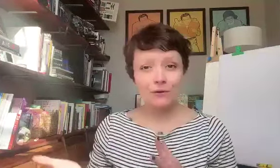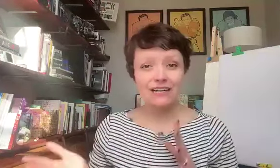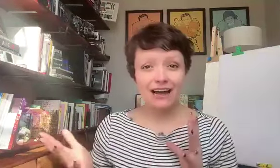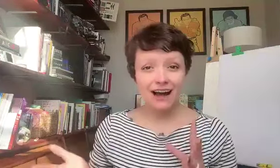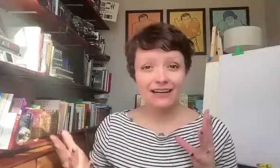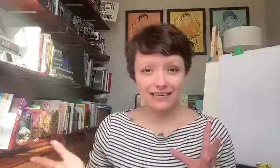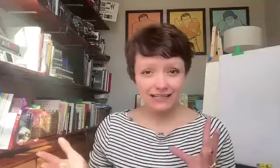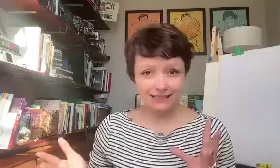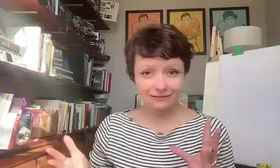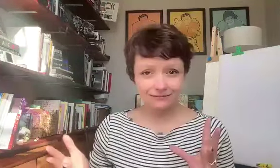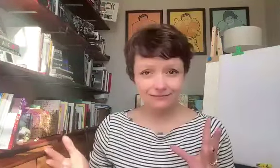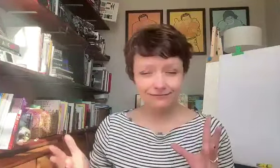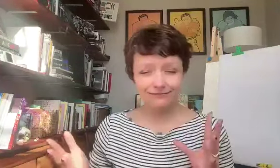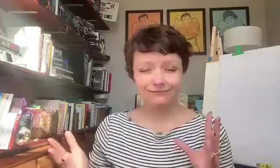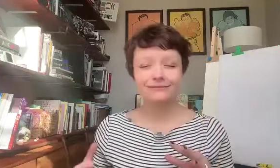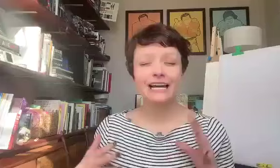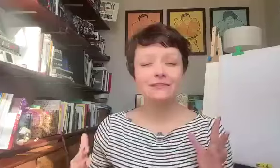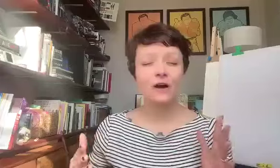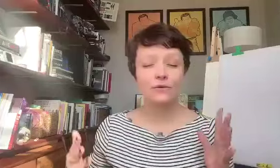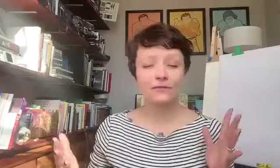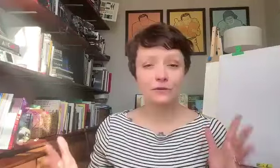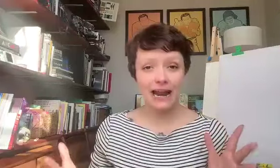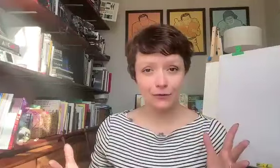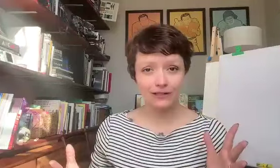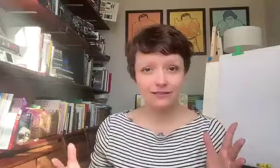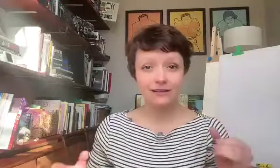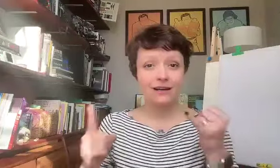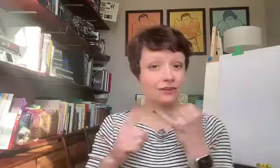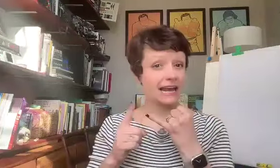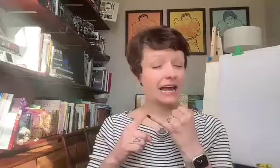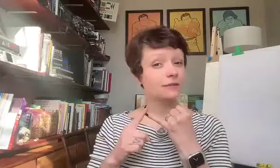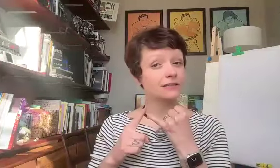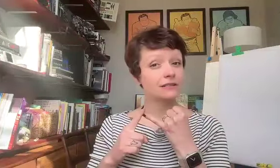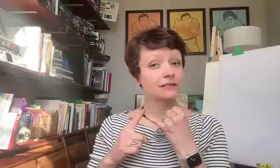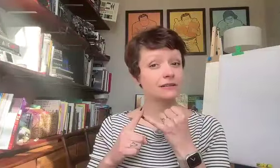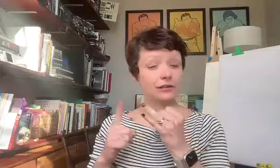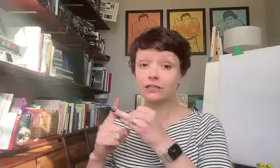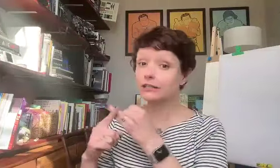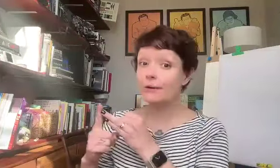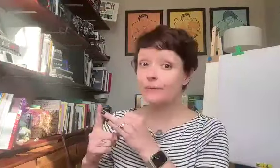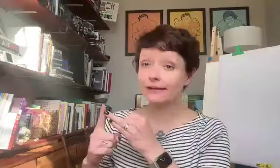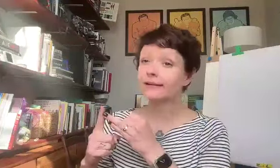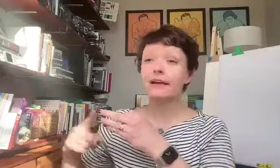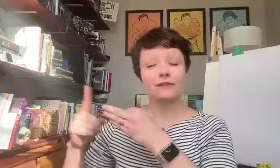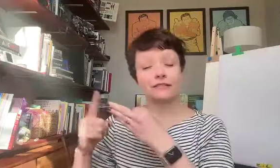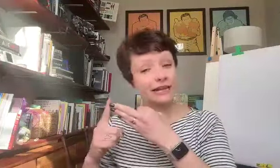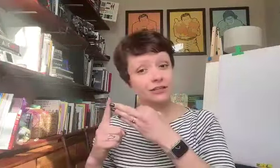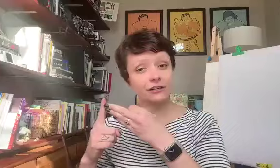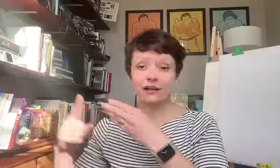most iconic signs, though, tend to fall within a few categories. There's animals, there's clothing, there's nature,